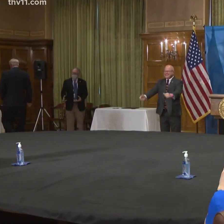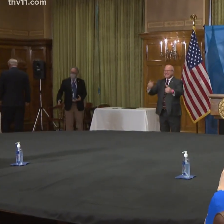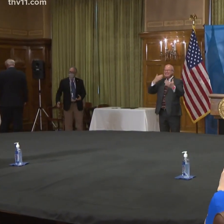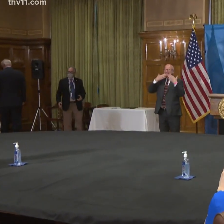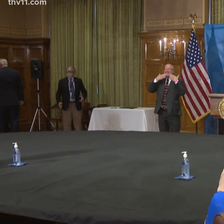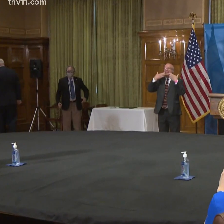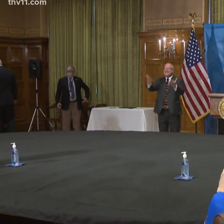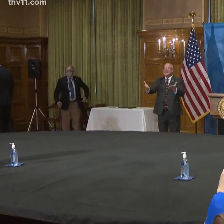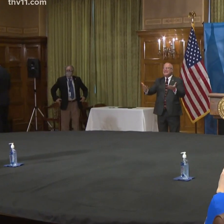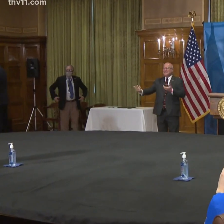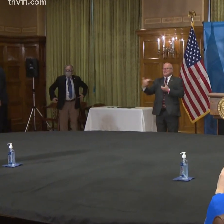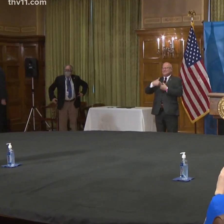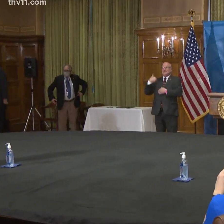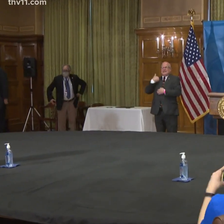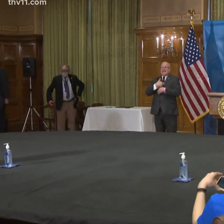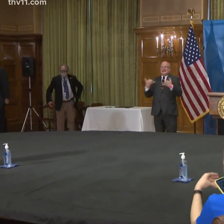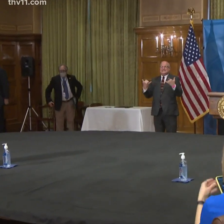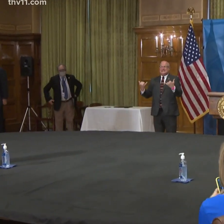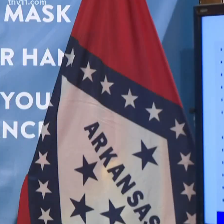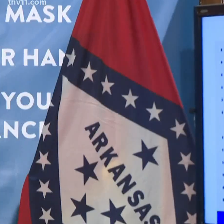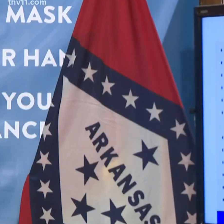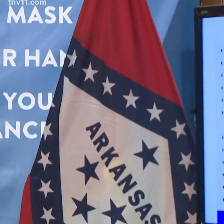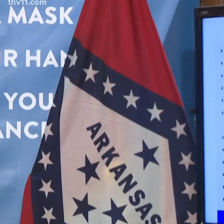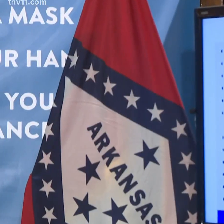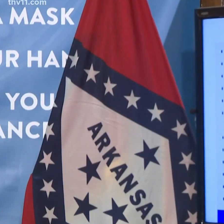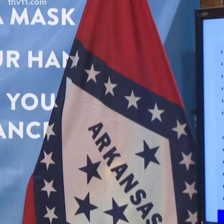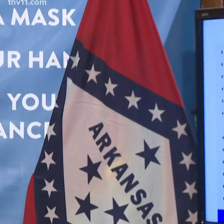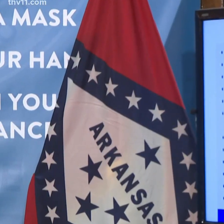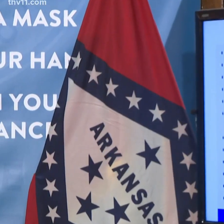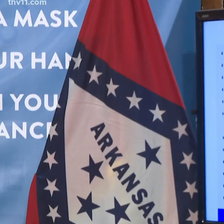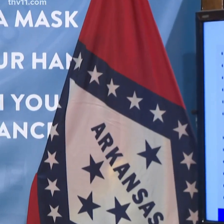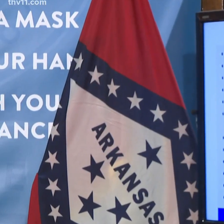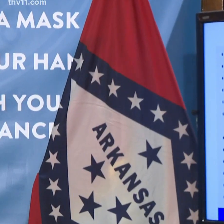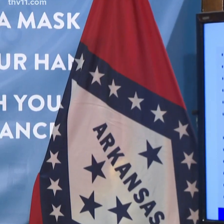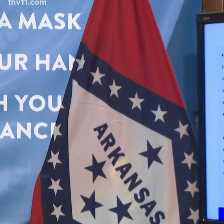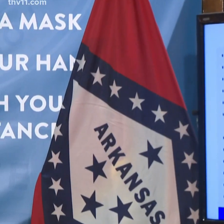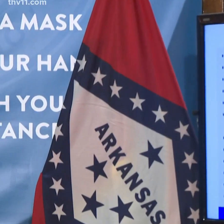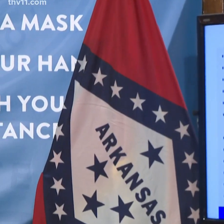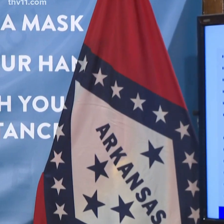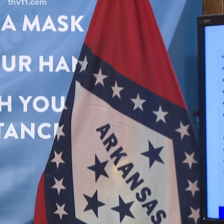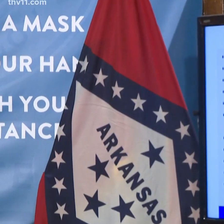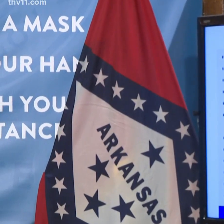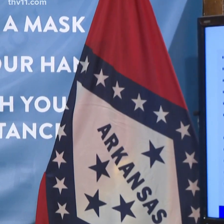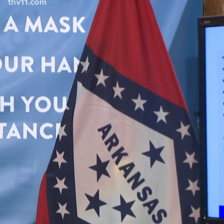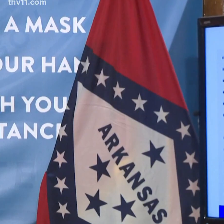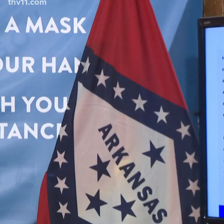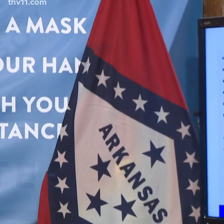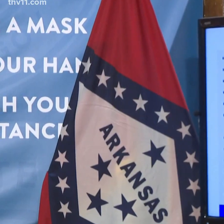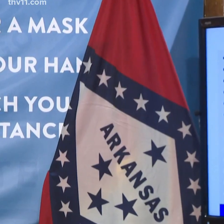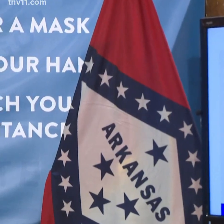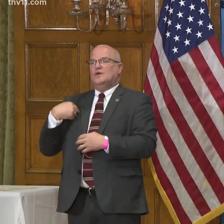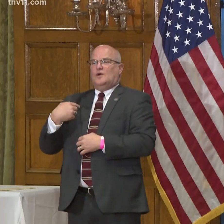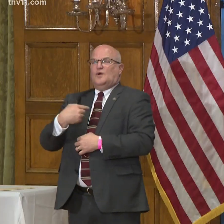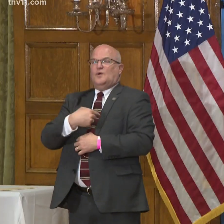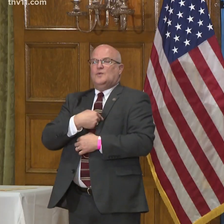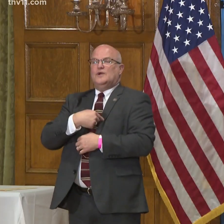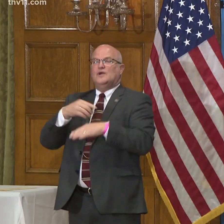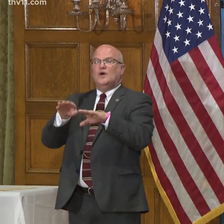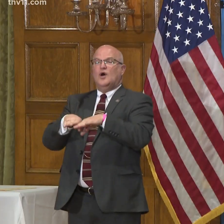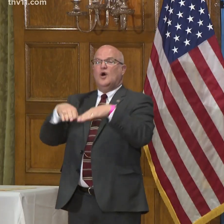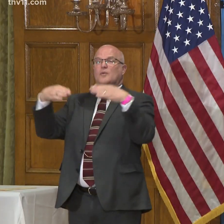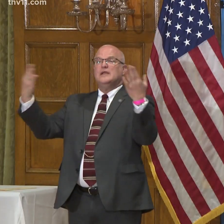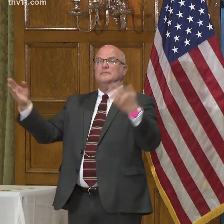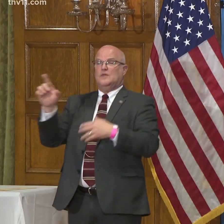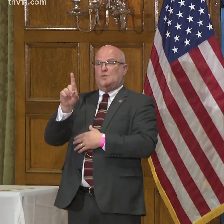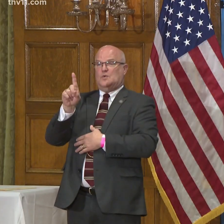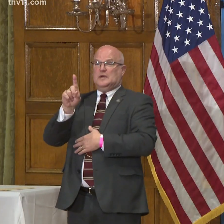a weekend, noticing demand for the vaccine was decreasing. The governor announced a major expansion in the rollout process. We are opening up